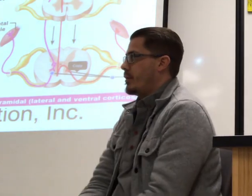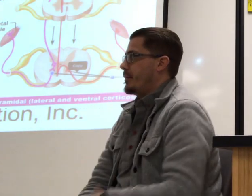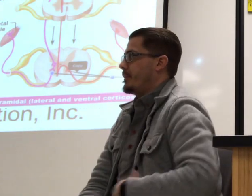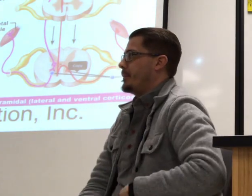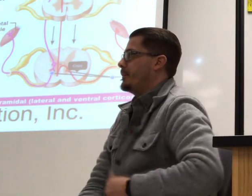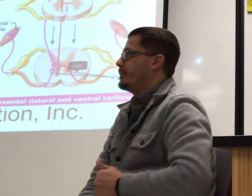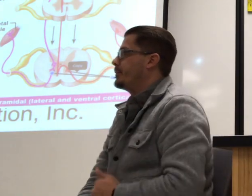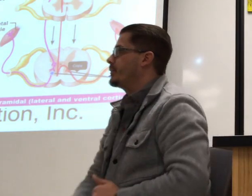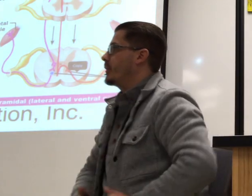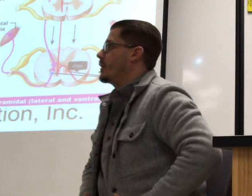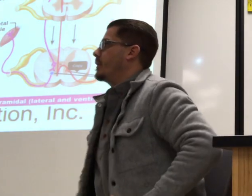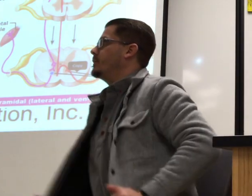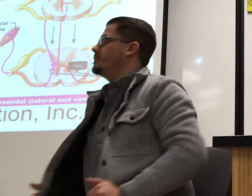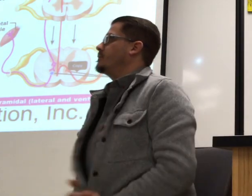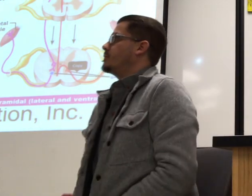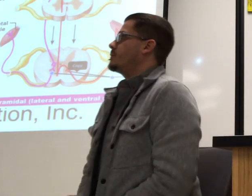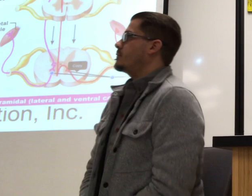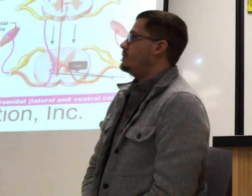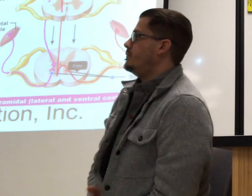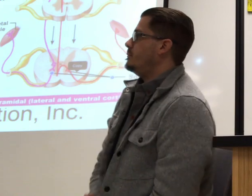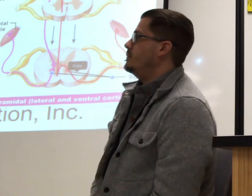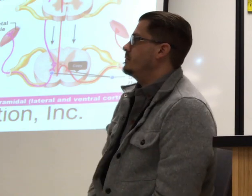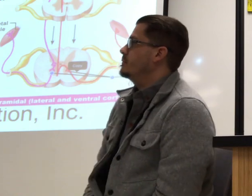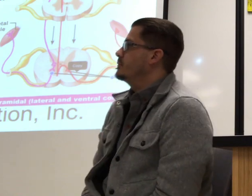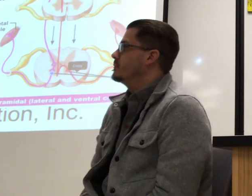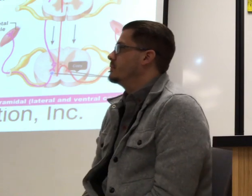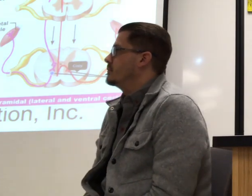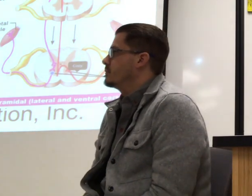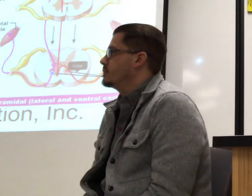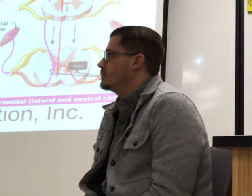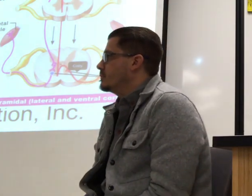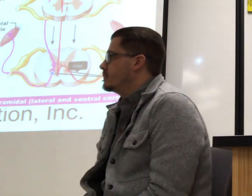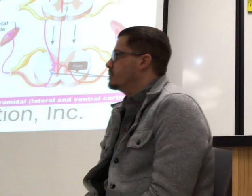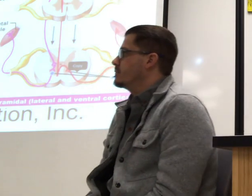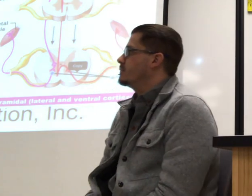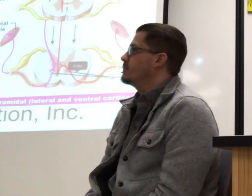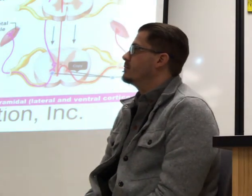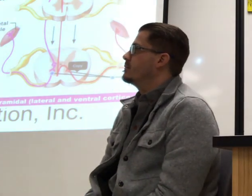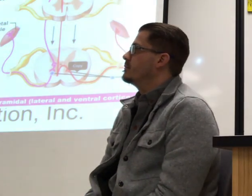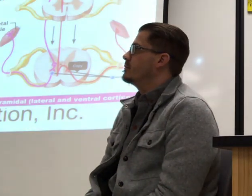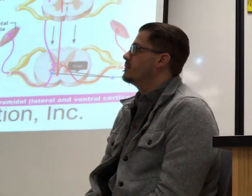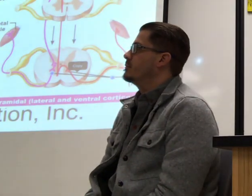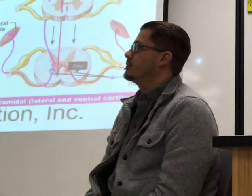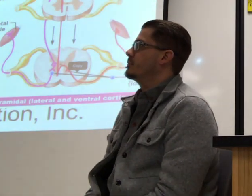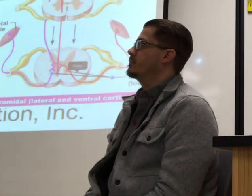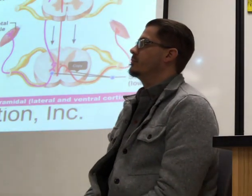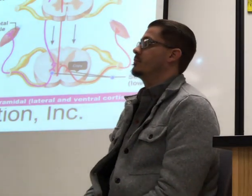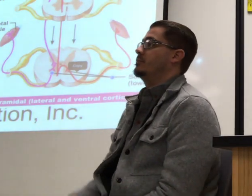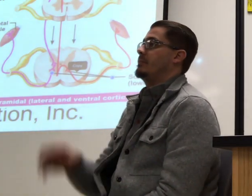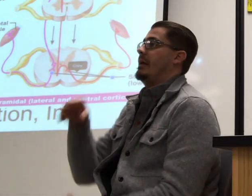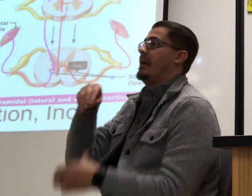And the lower motor neuron in this pathway will innervate the muscle there.